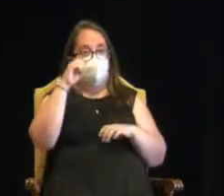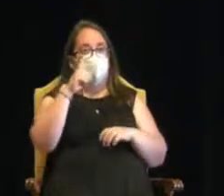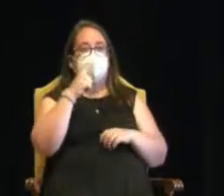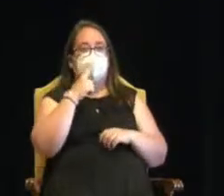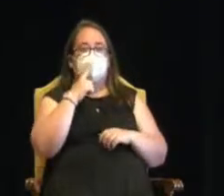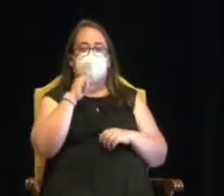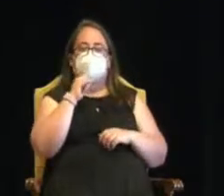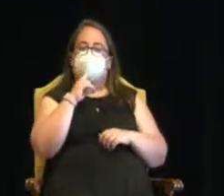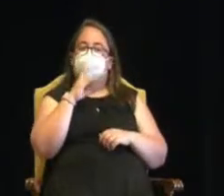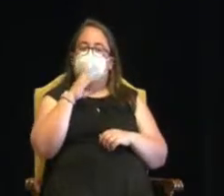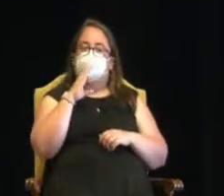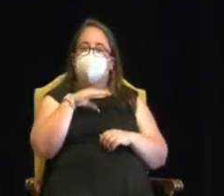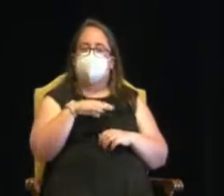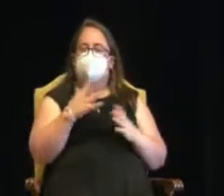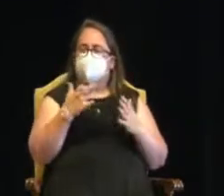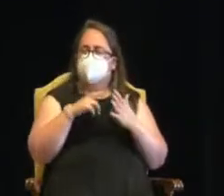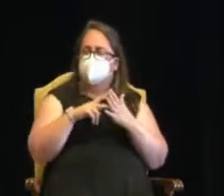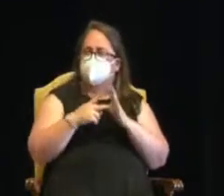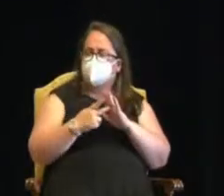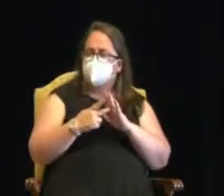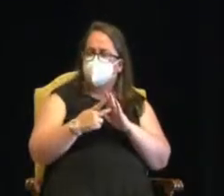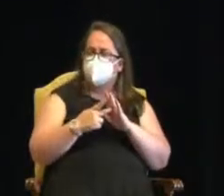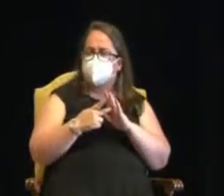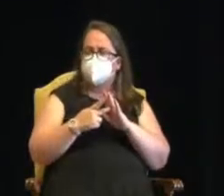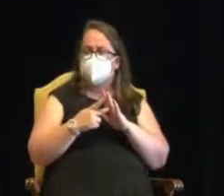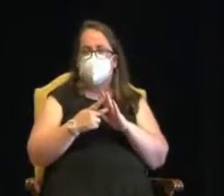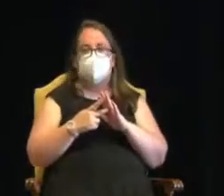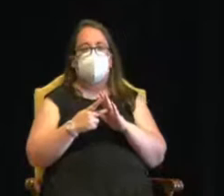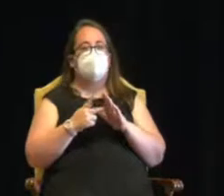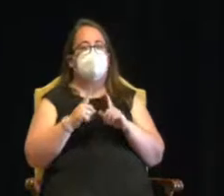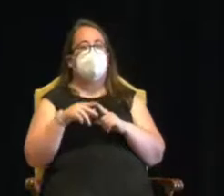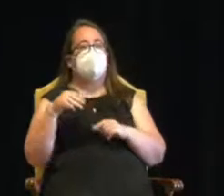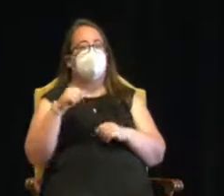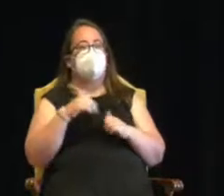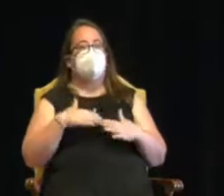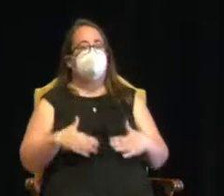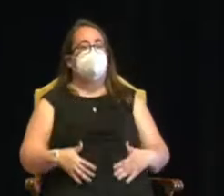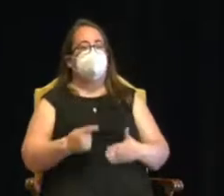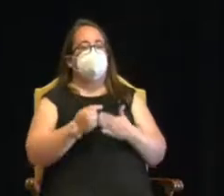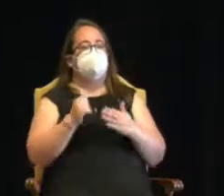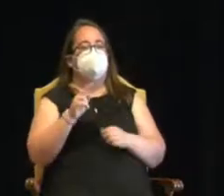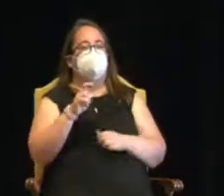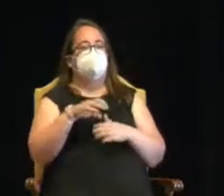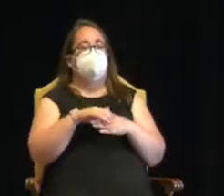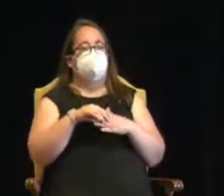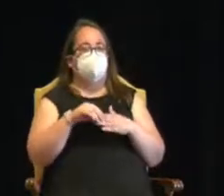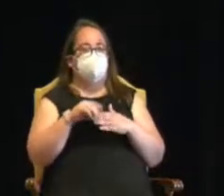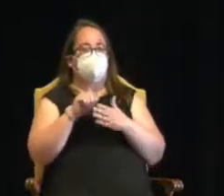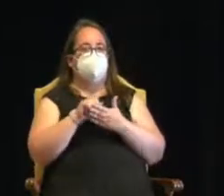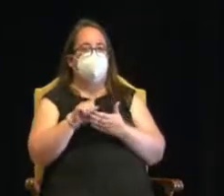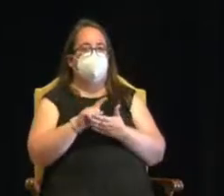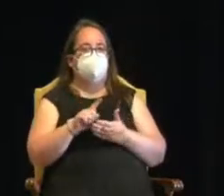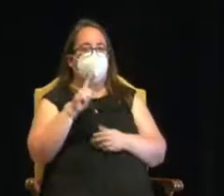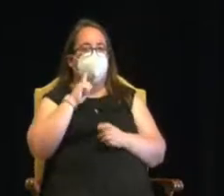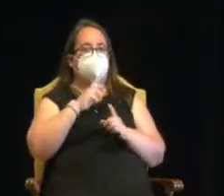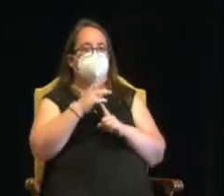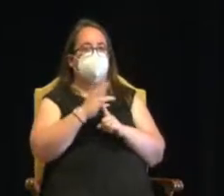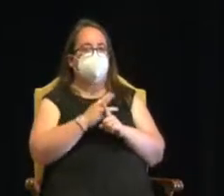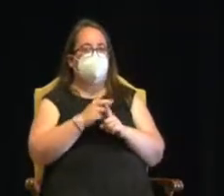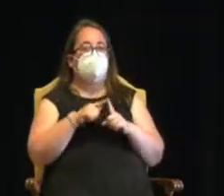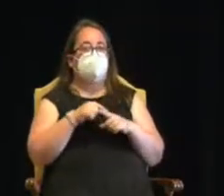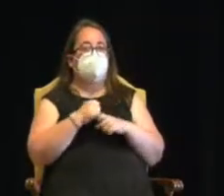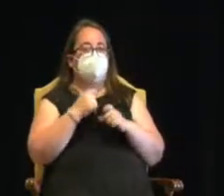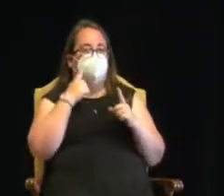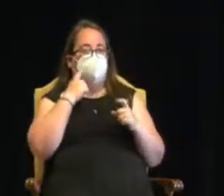yeah, that's really bad. I was like, what's it like? He said, I had to pay a physical therapist $200 every week for 6 months to make me